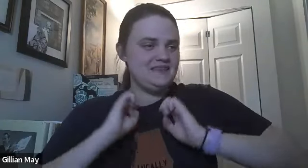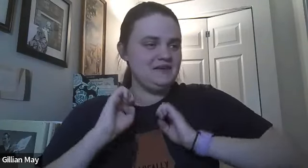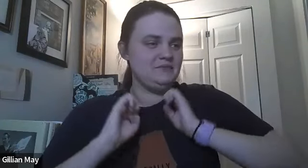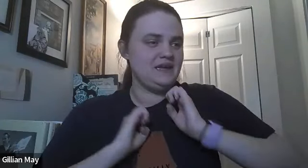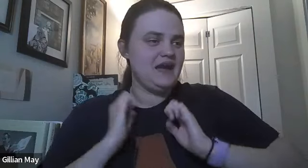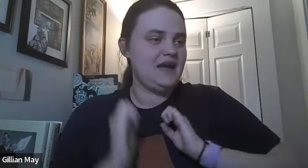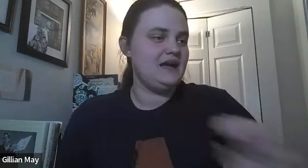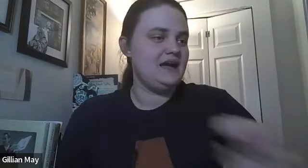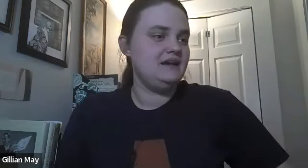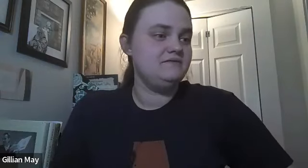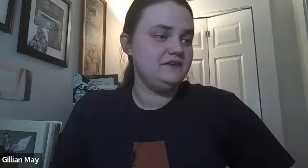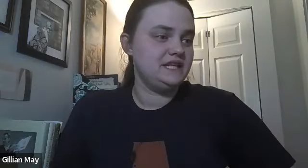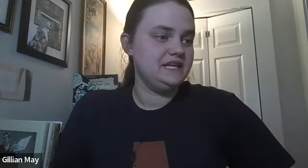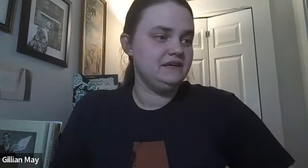Then we had